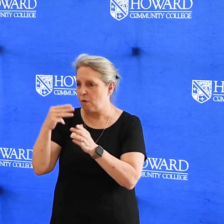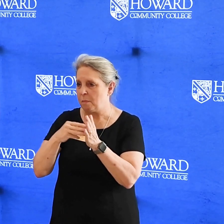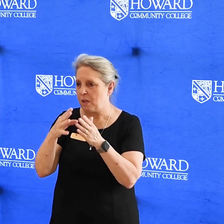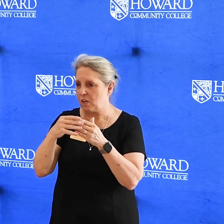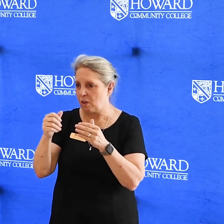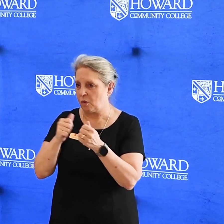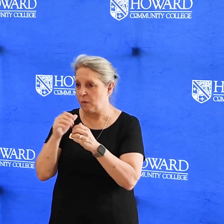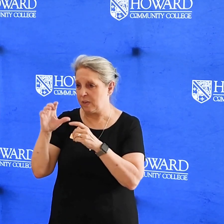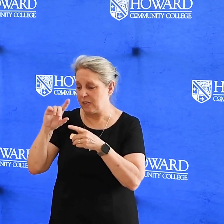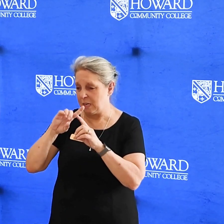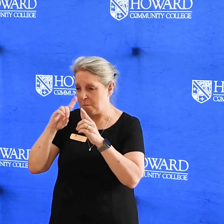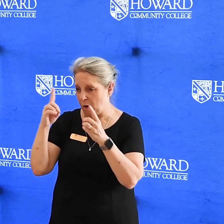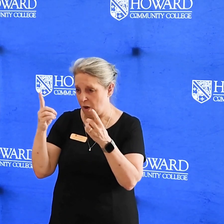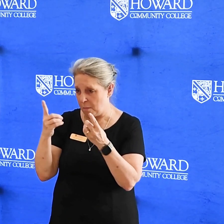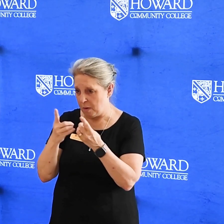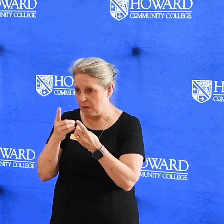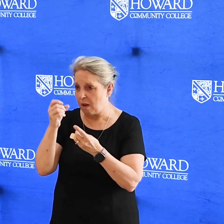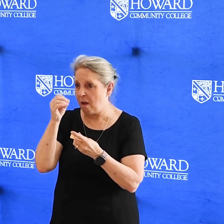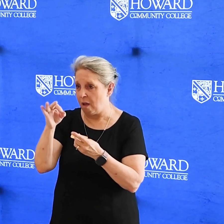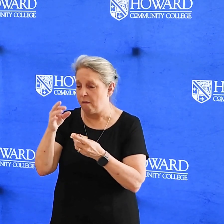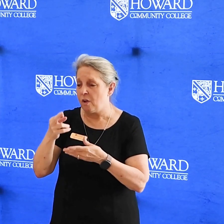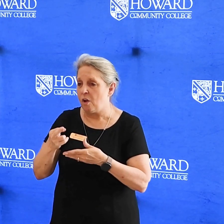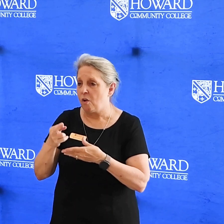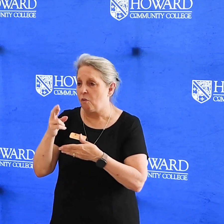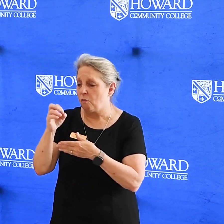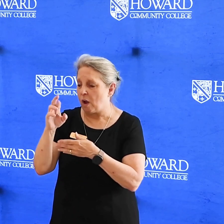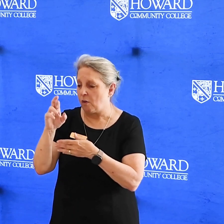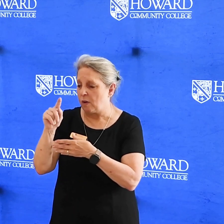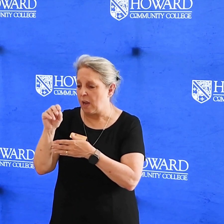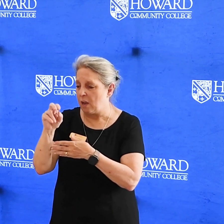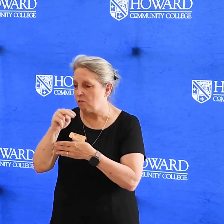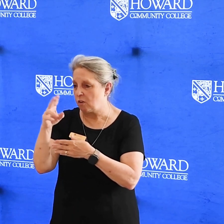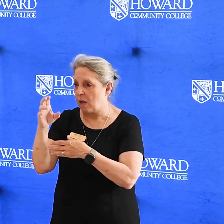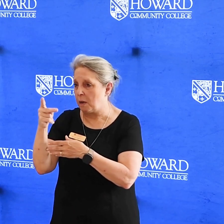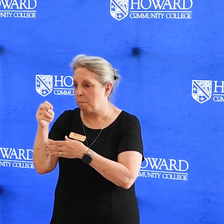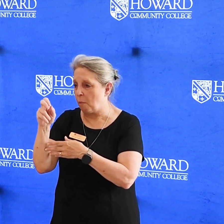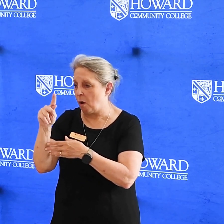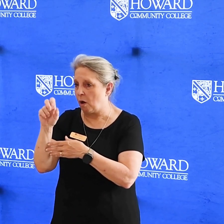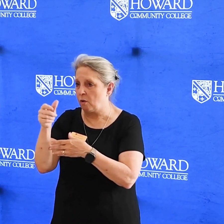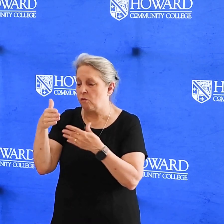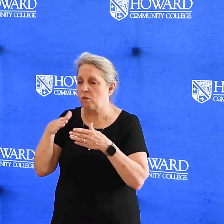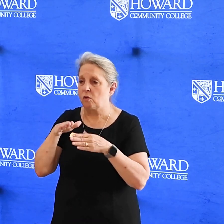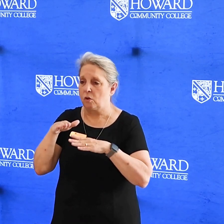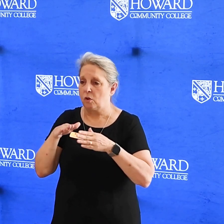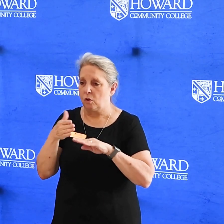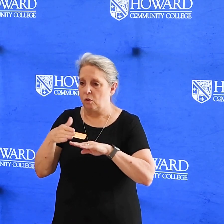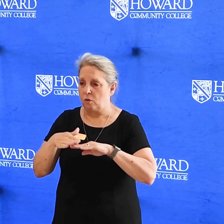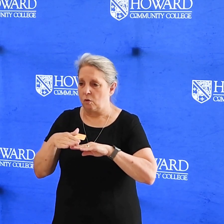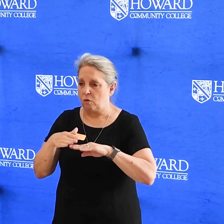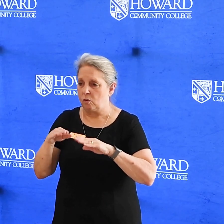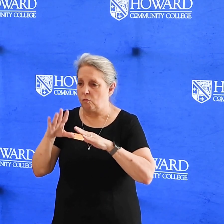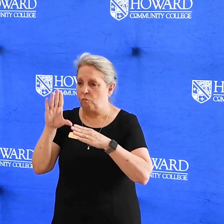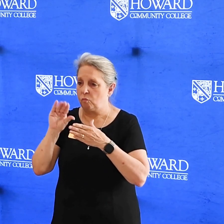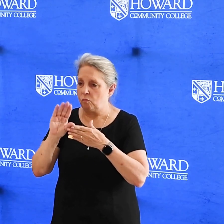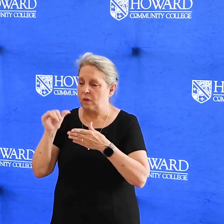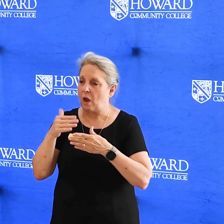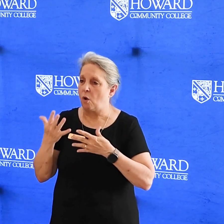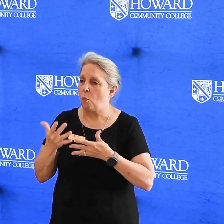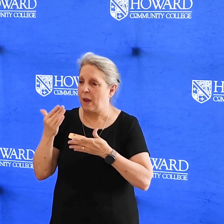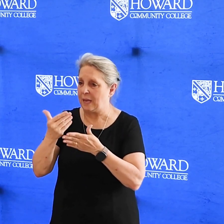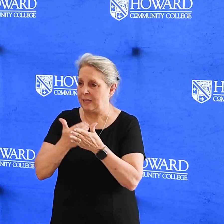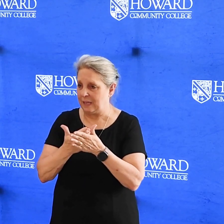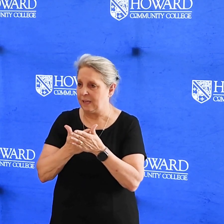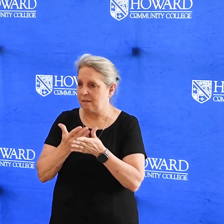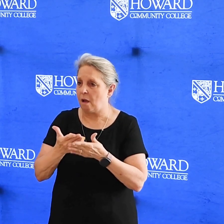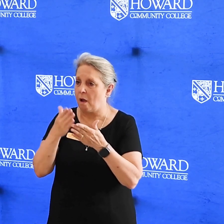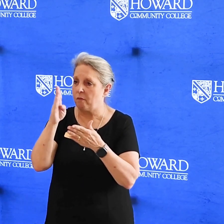our Department of Recreation and Parks to reduce our wait list for before and after care programs offered